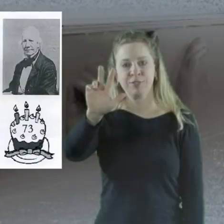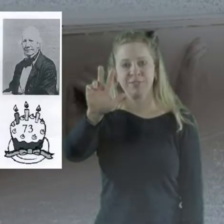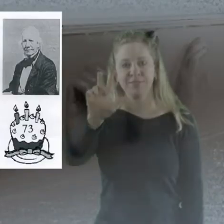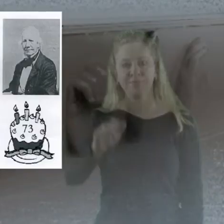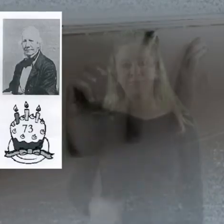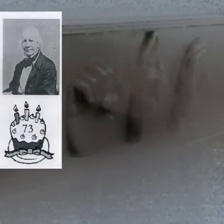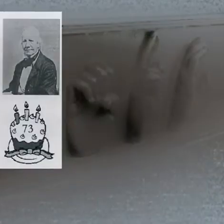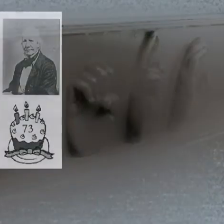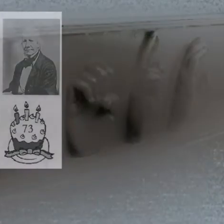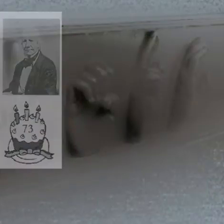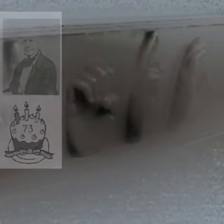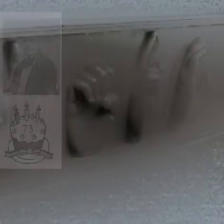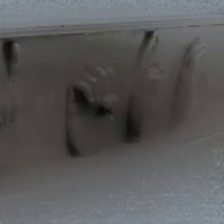He was 73 years old.